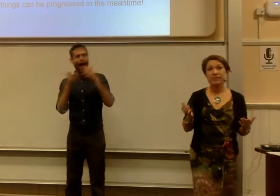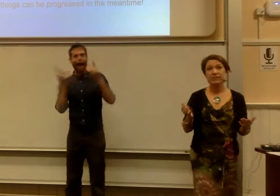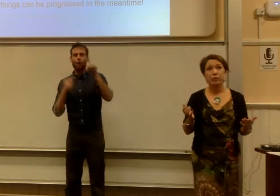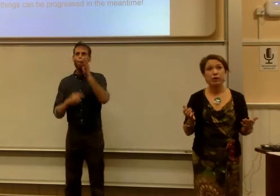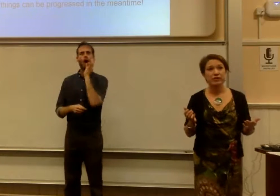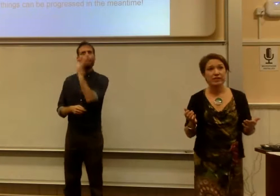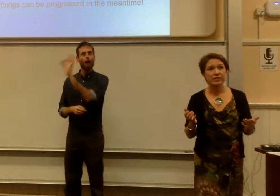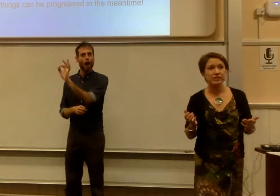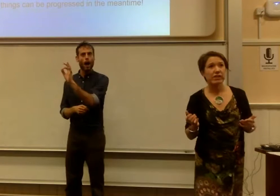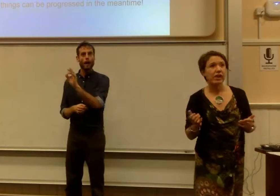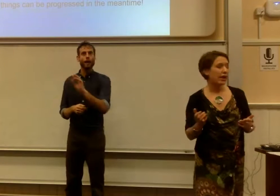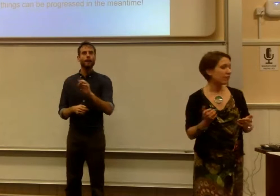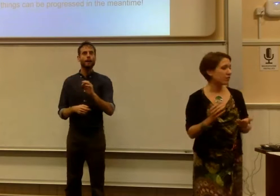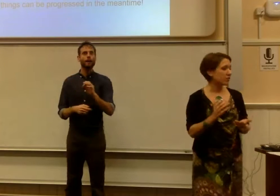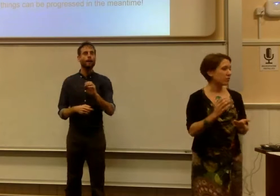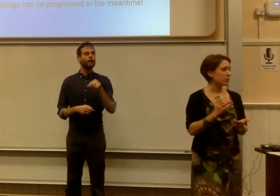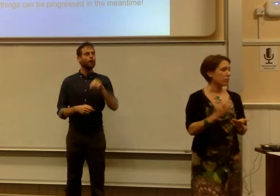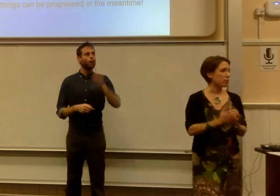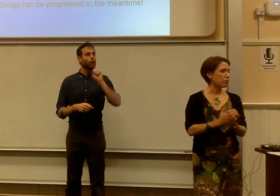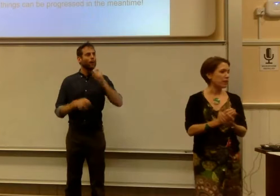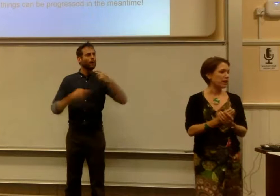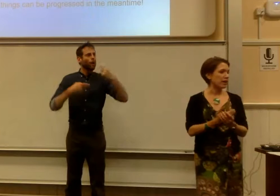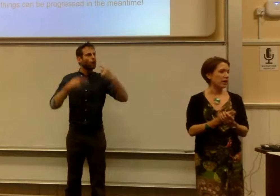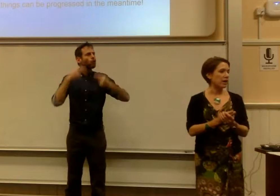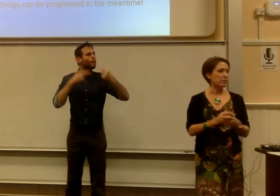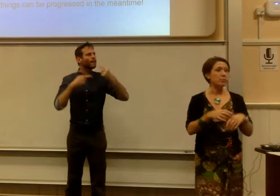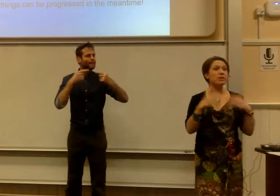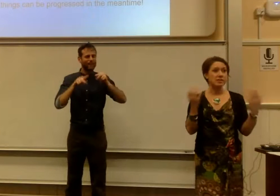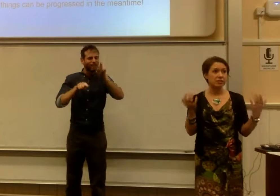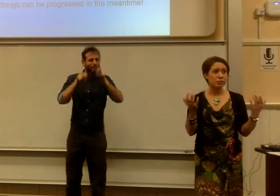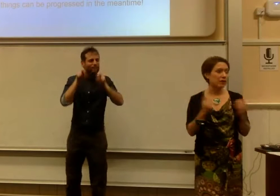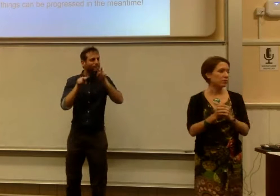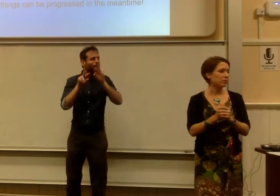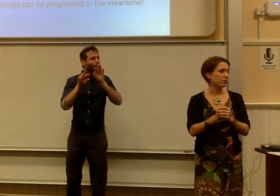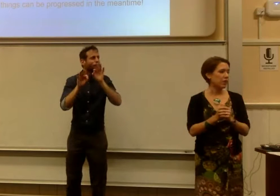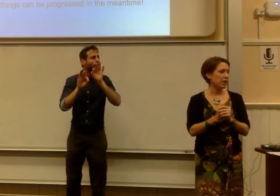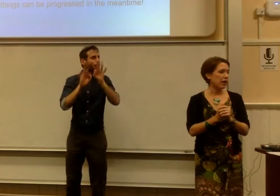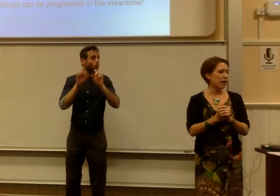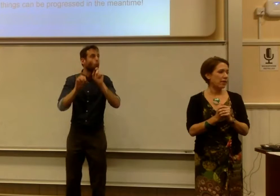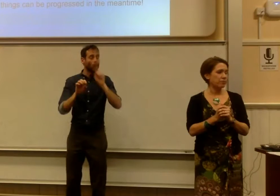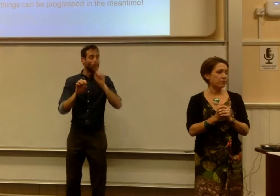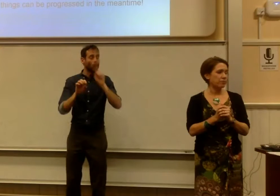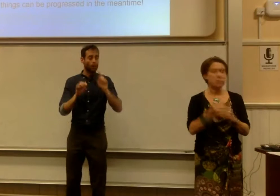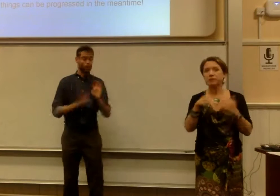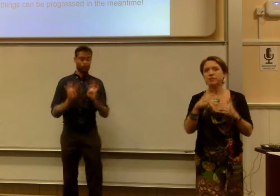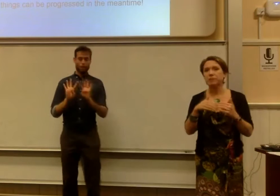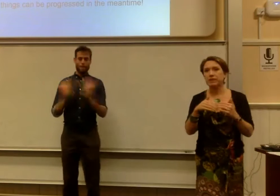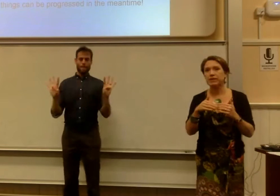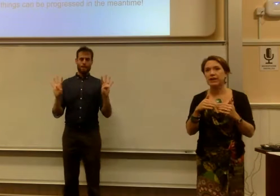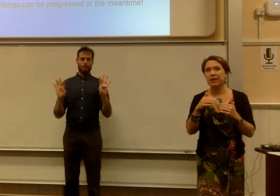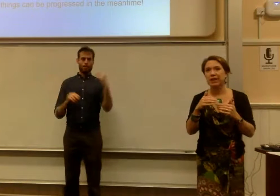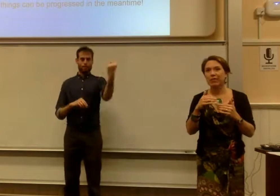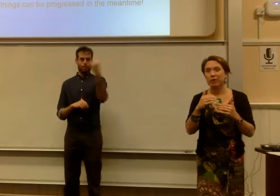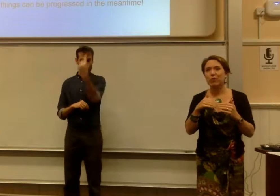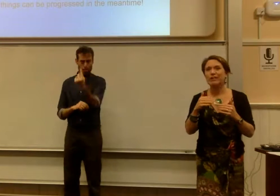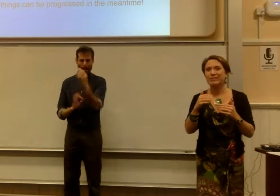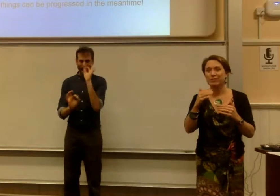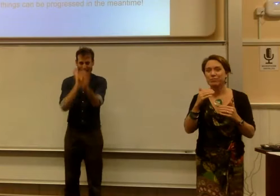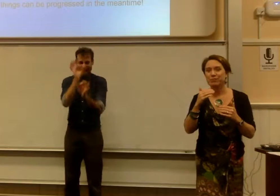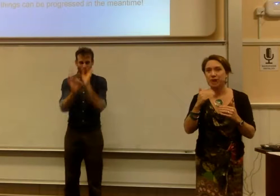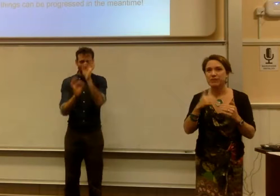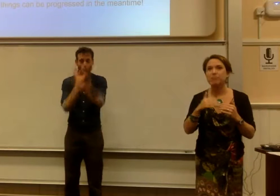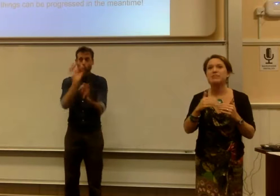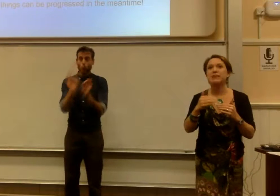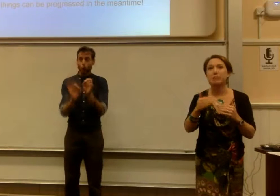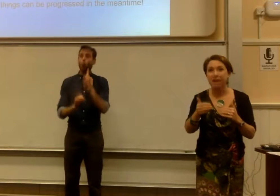It's a competitive process. Interviews will be, there'll be an interview panel. People will also be required